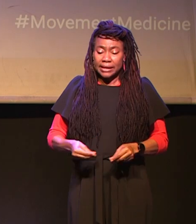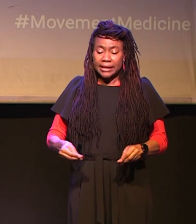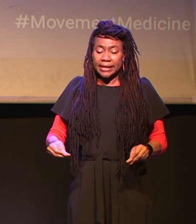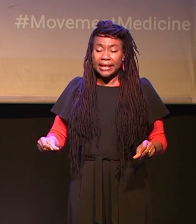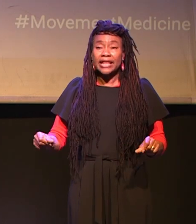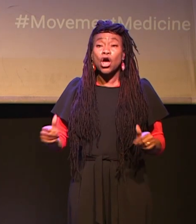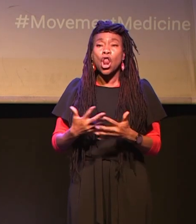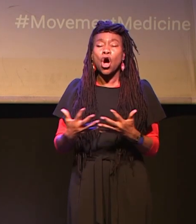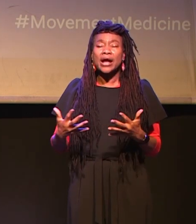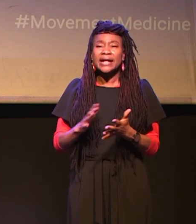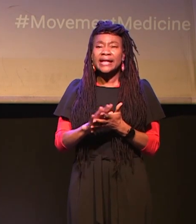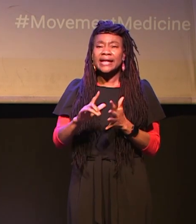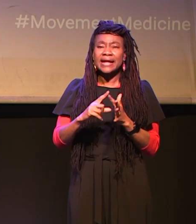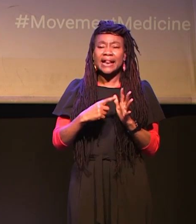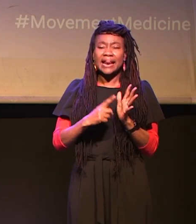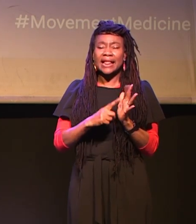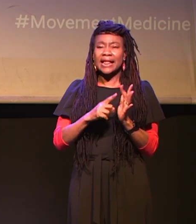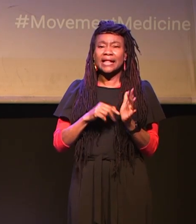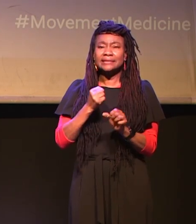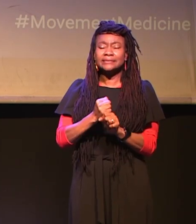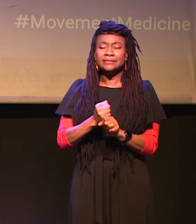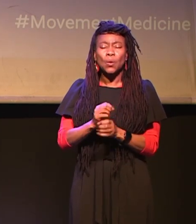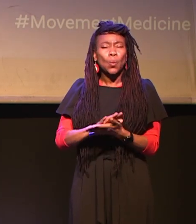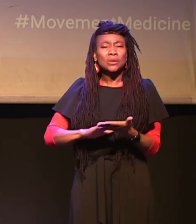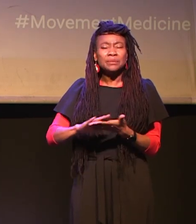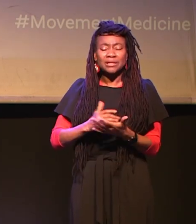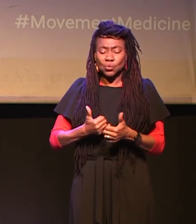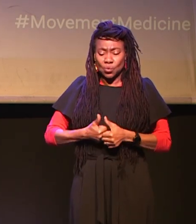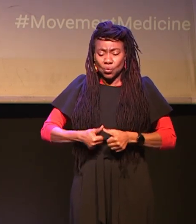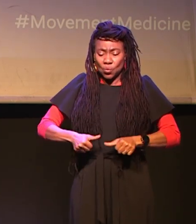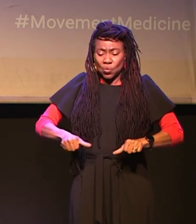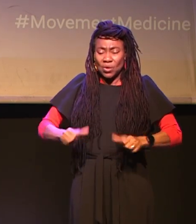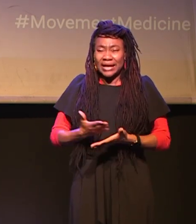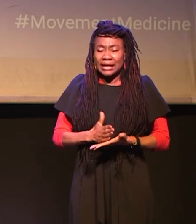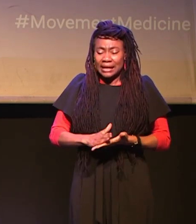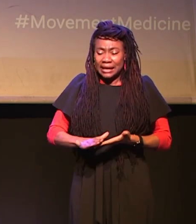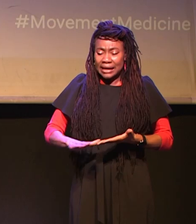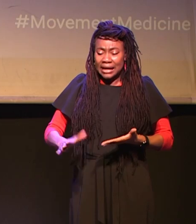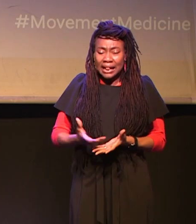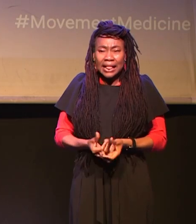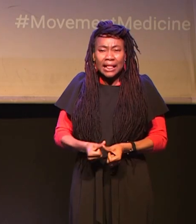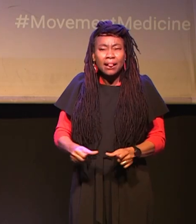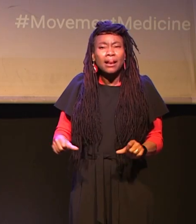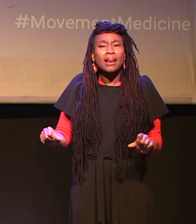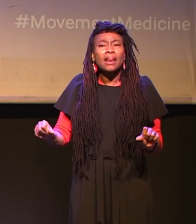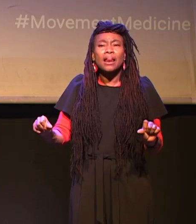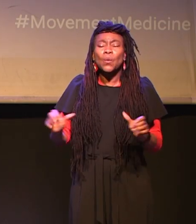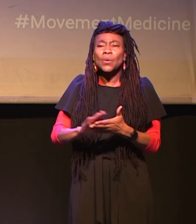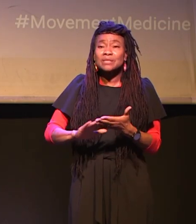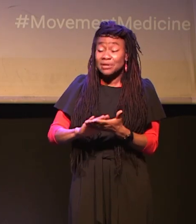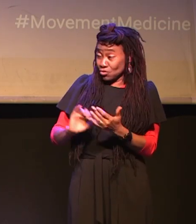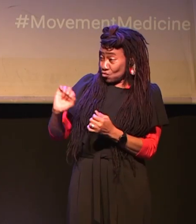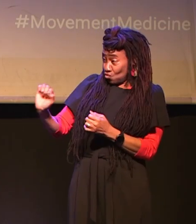feel like, what does it mean to heal? Really, what does it mean to heal? And that's your inquiry,